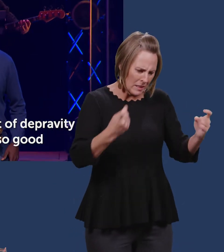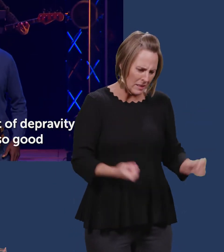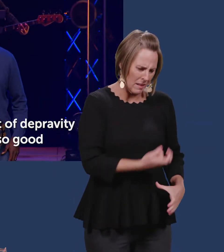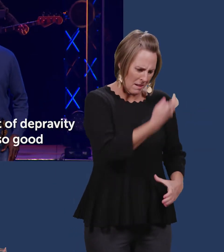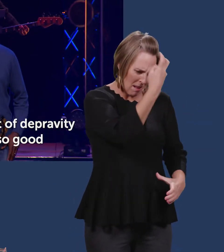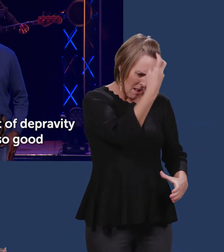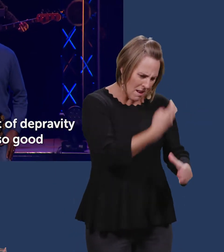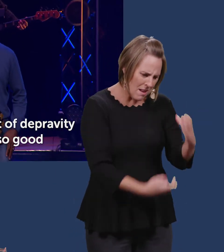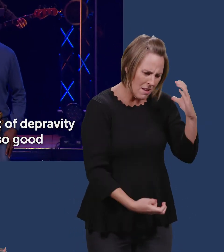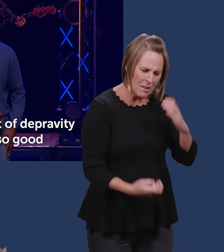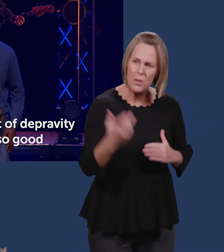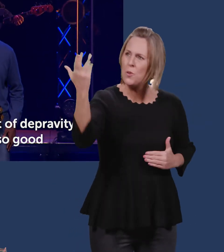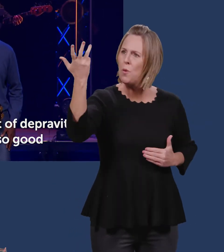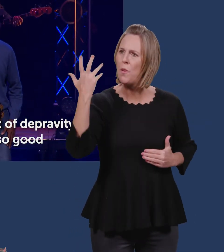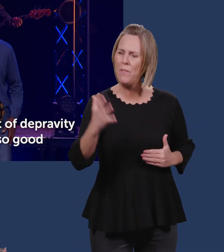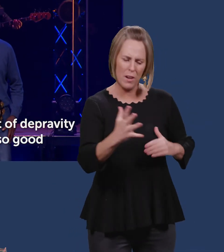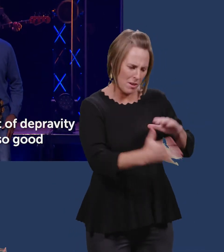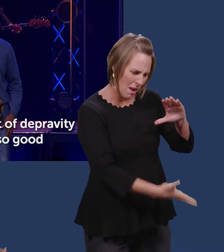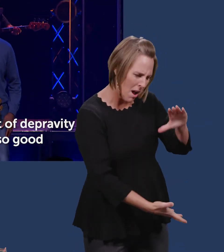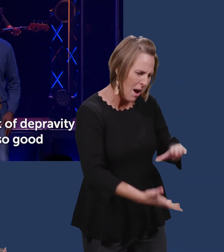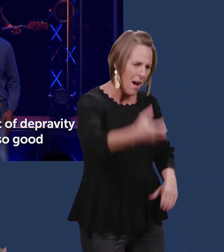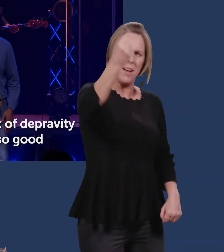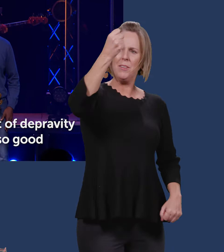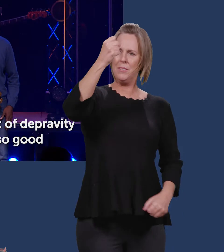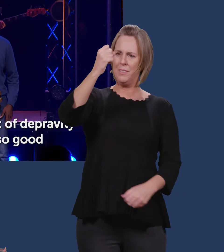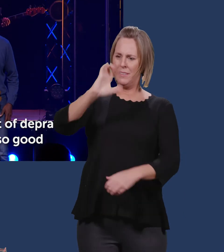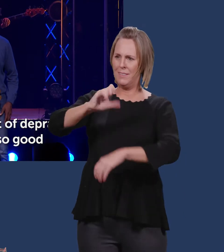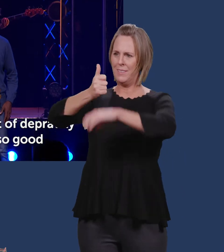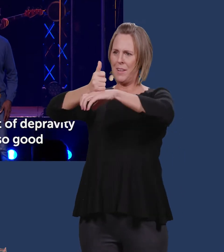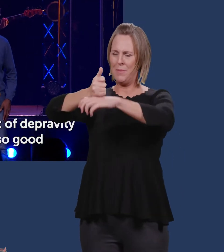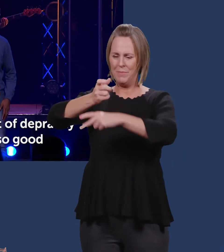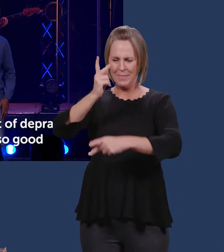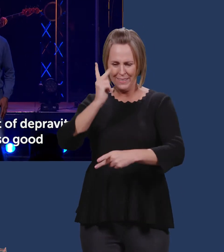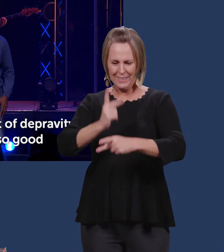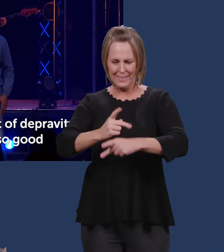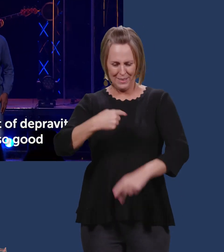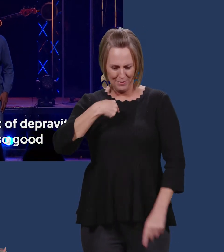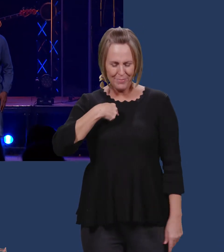Out of depravity, mercy is so good.